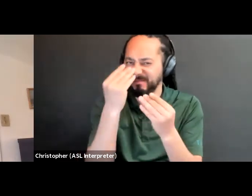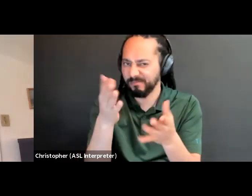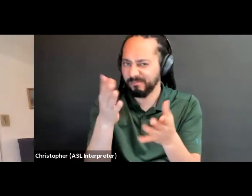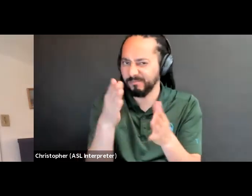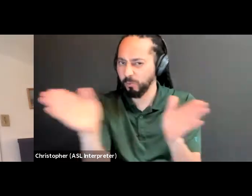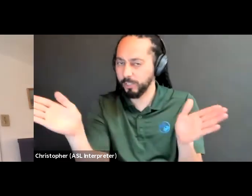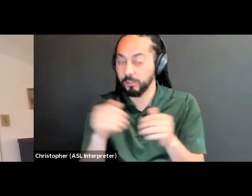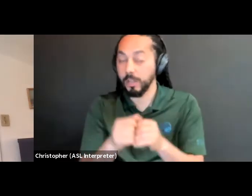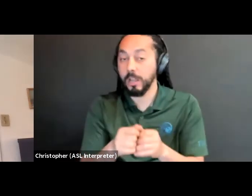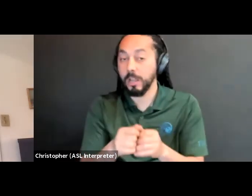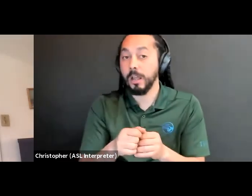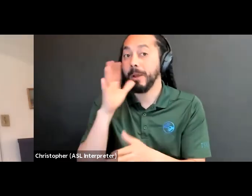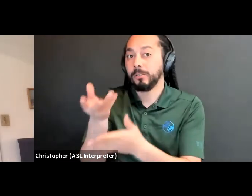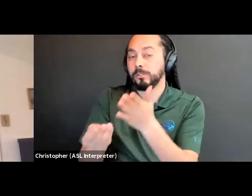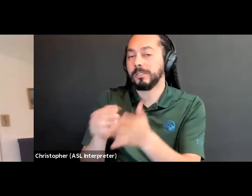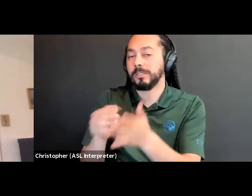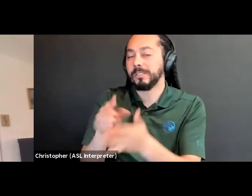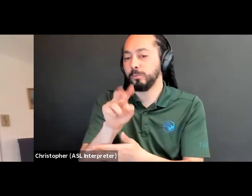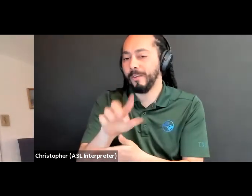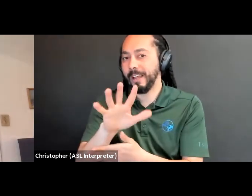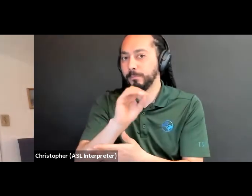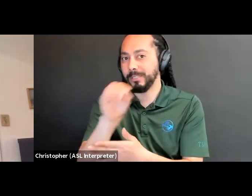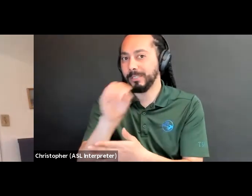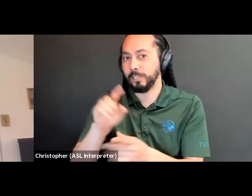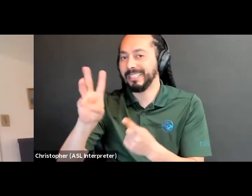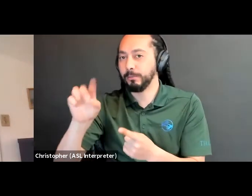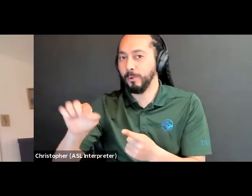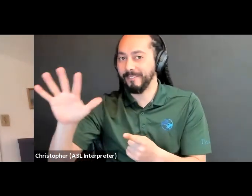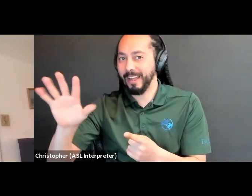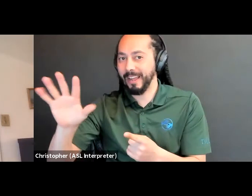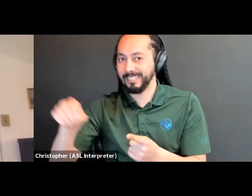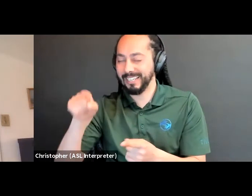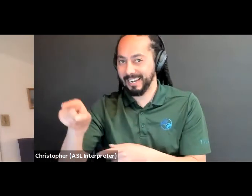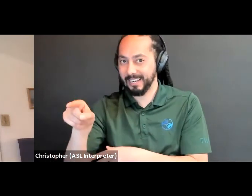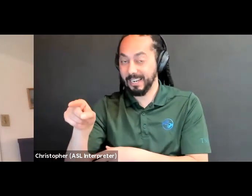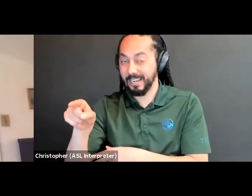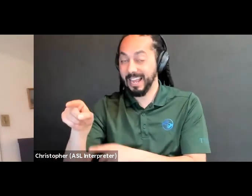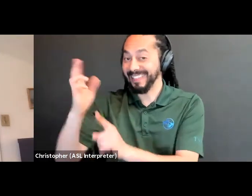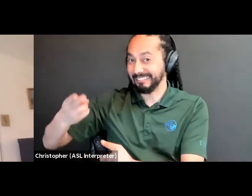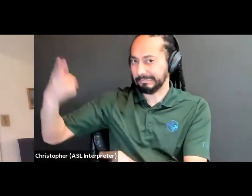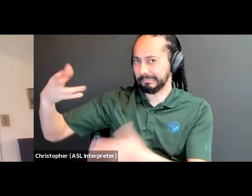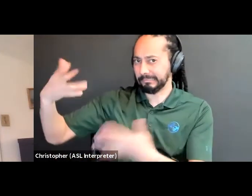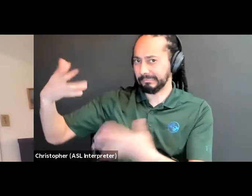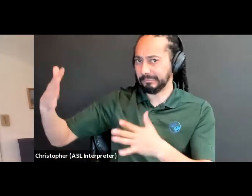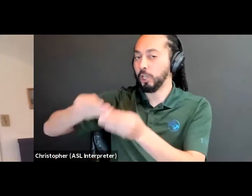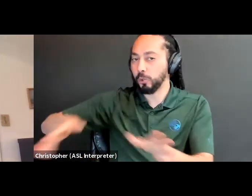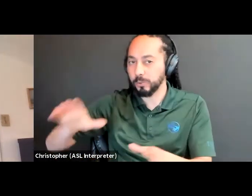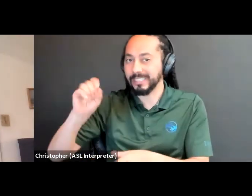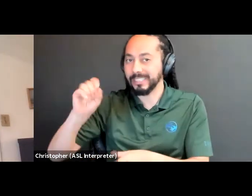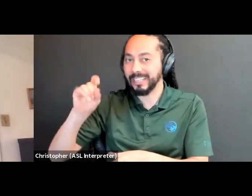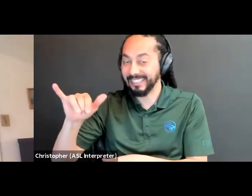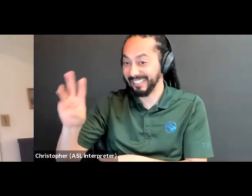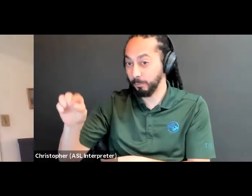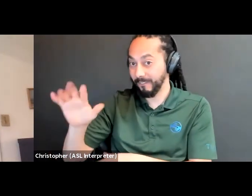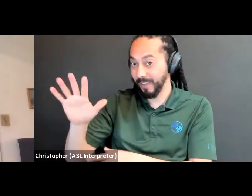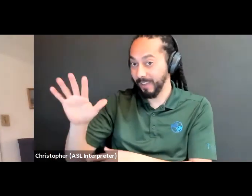from 2.5 to 6.5. That 6.5, that really high rate of losing custody, reflects